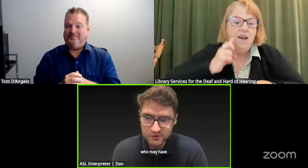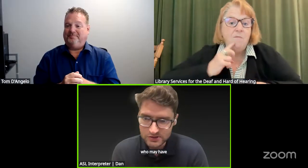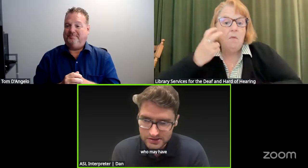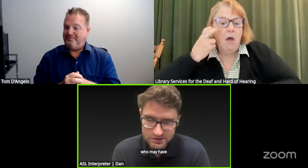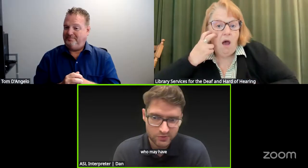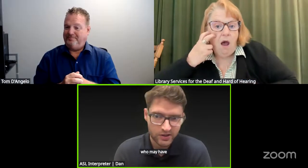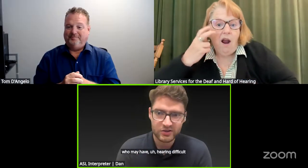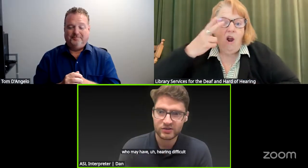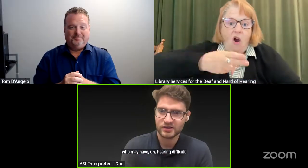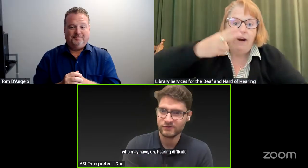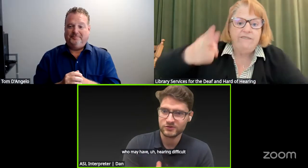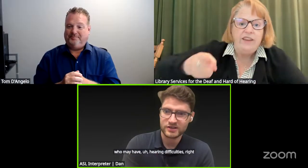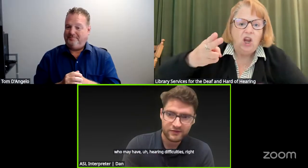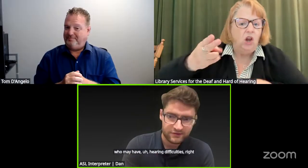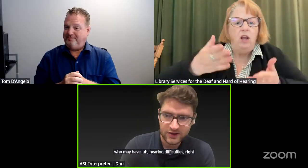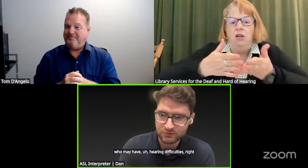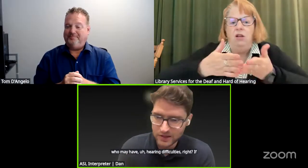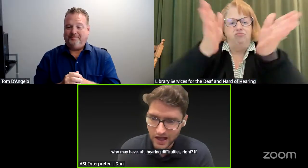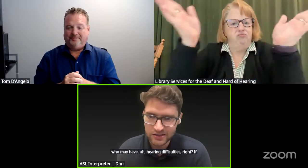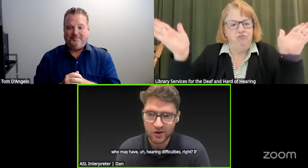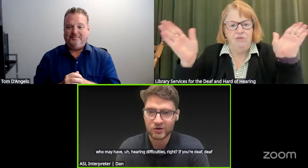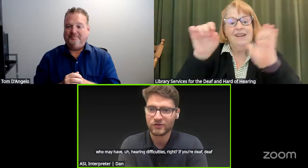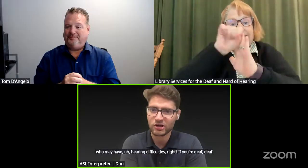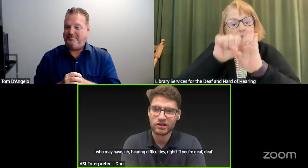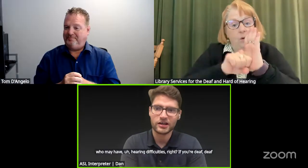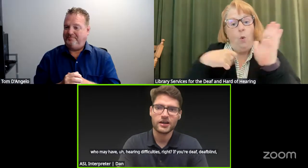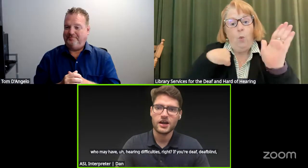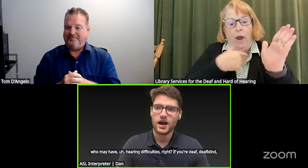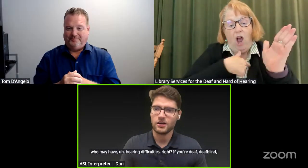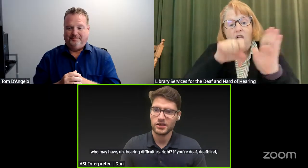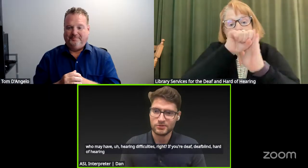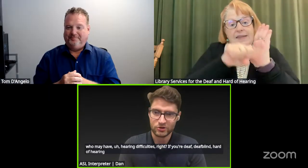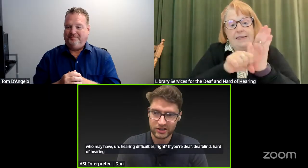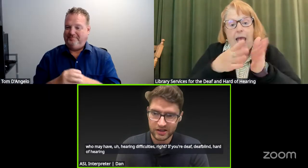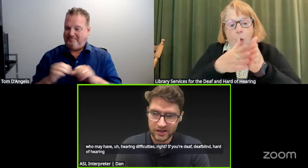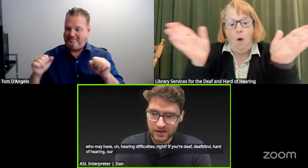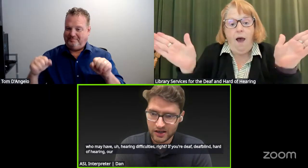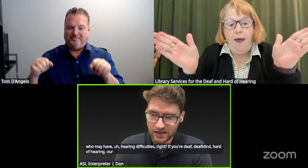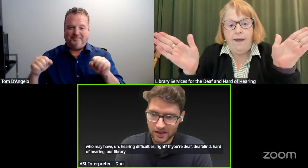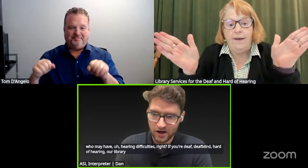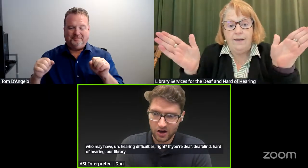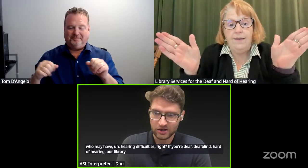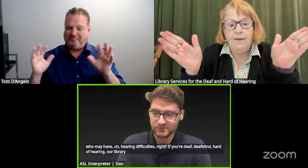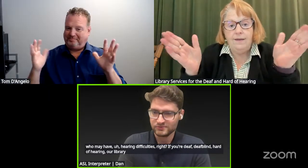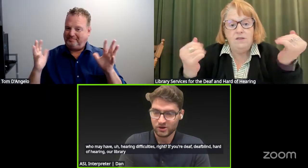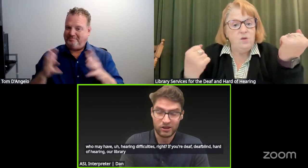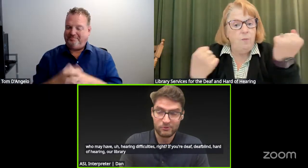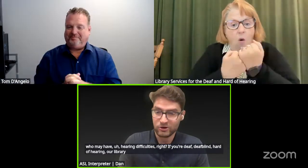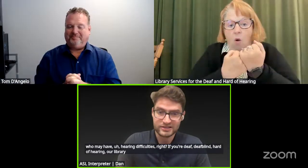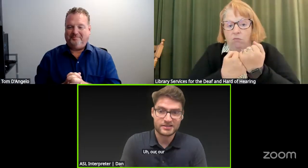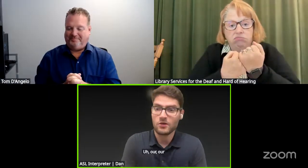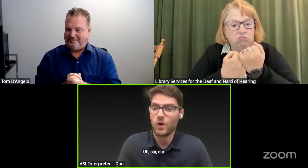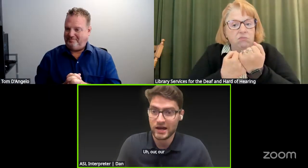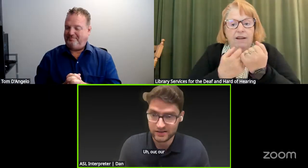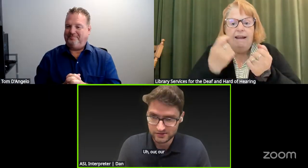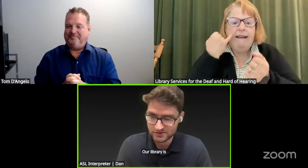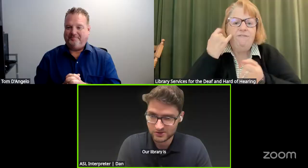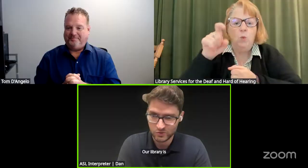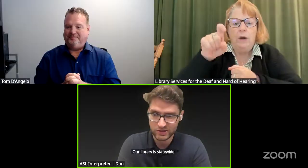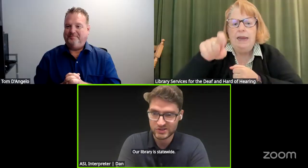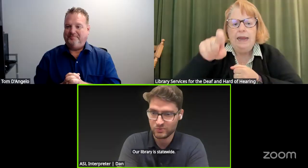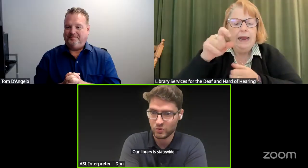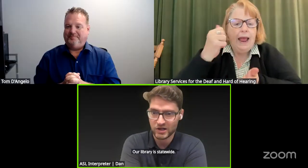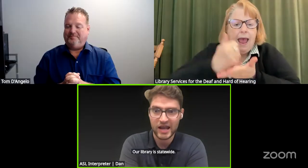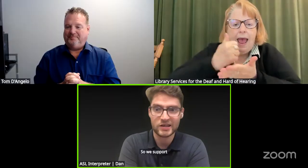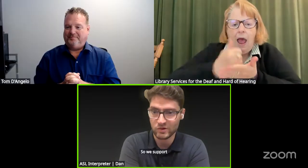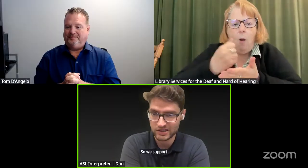hearing difficulties, right? If you're deaf, deaf-blind, hard of hearing, our library, our library is statewide, so